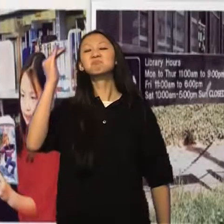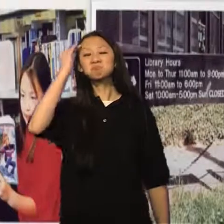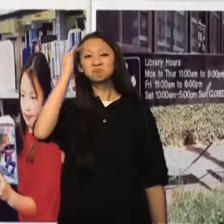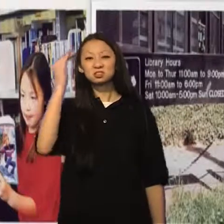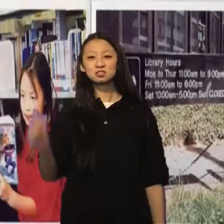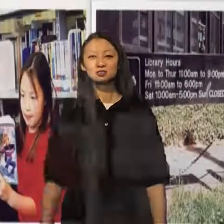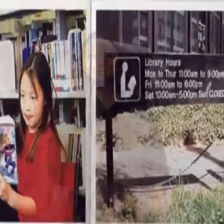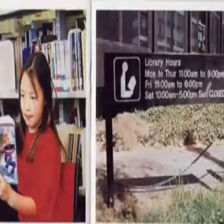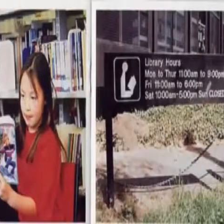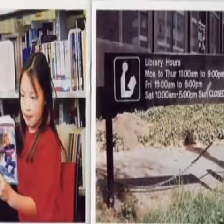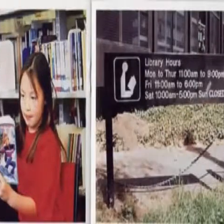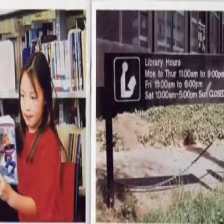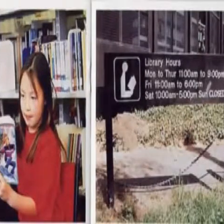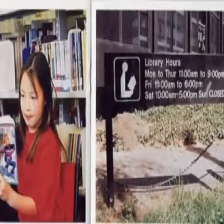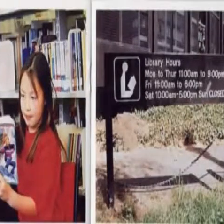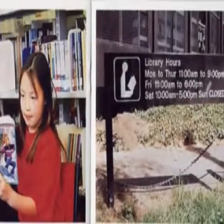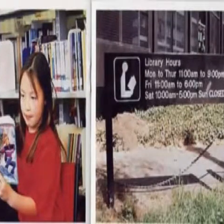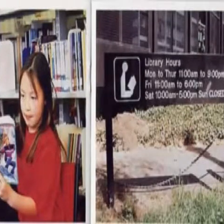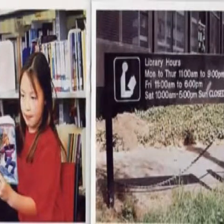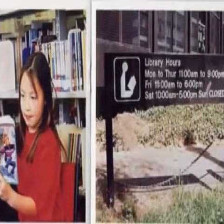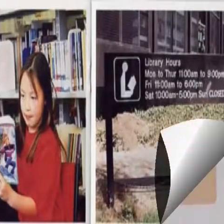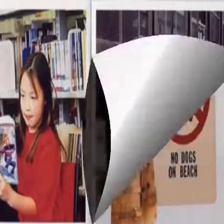This sign tells me when the library is open.